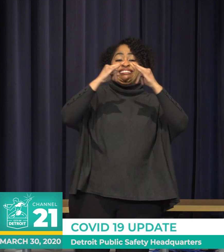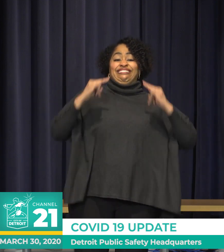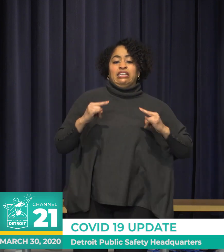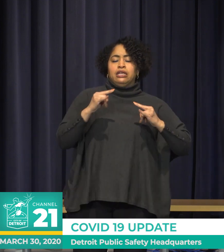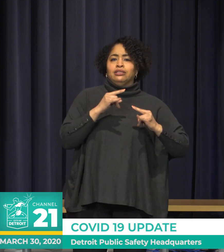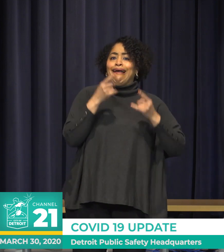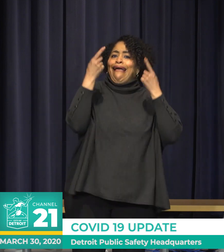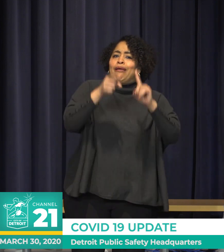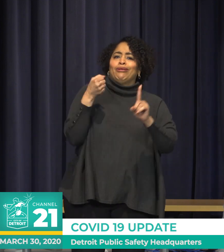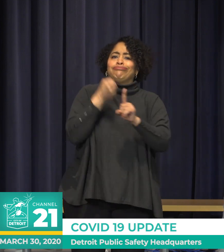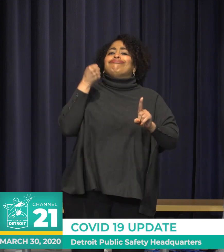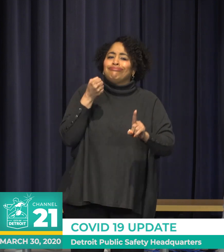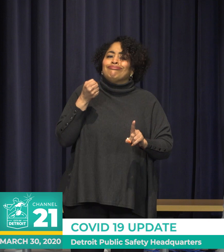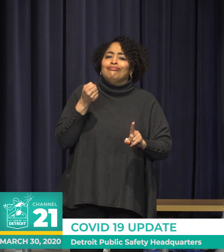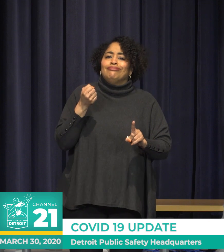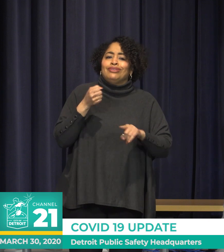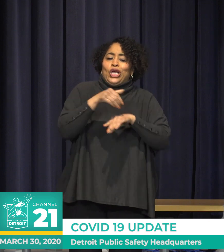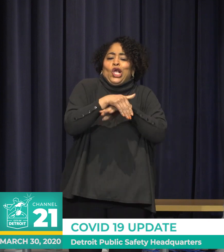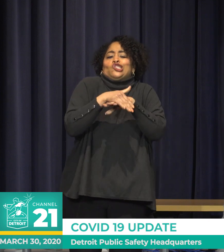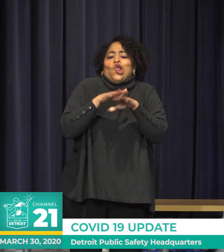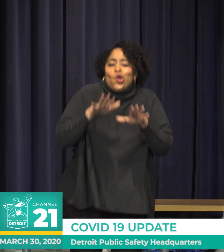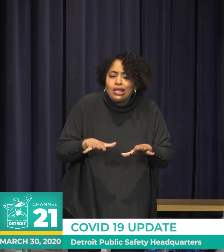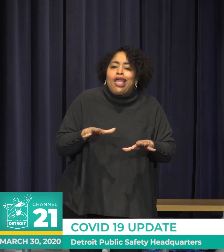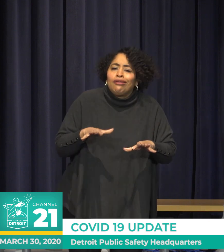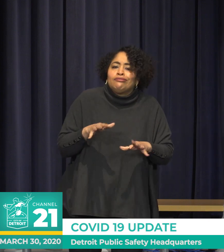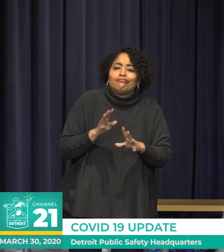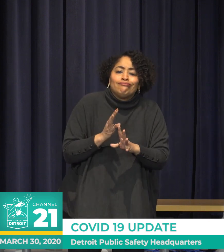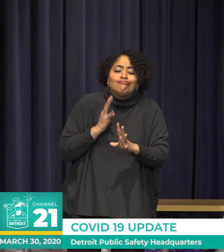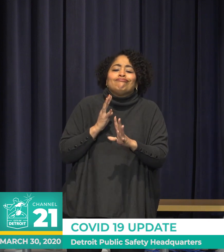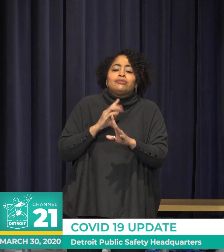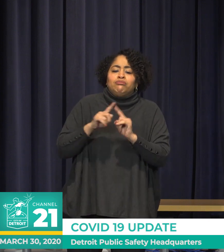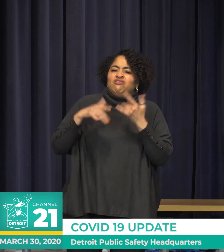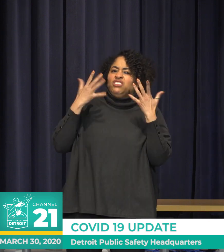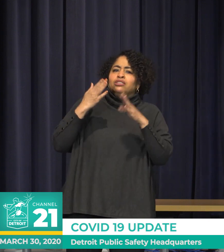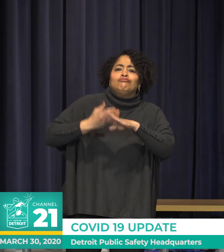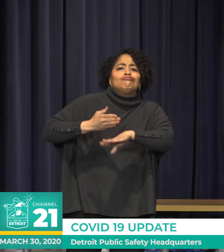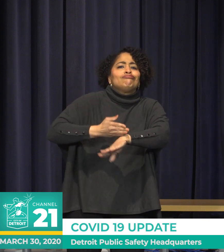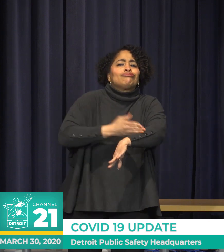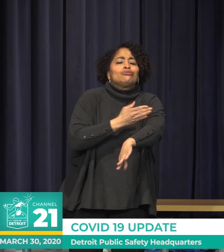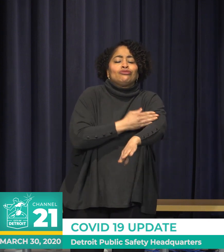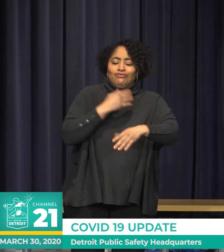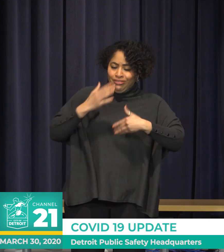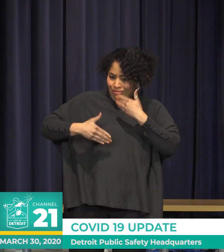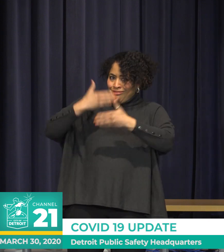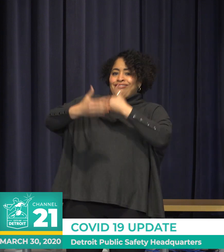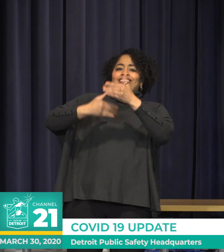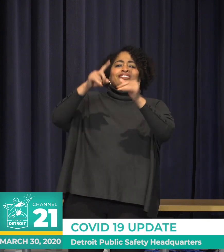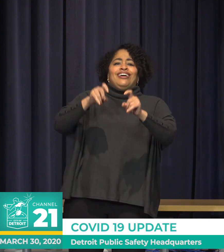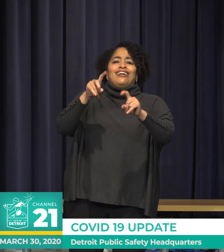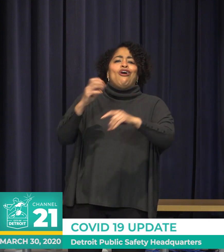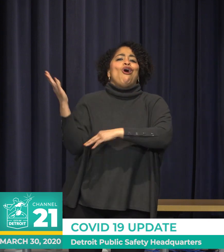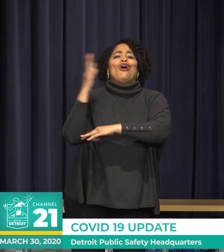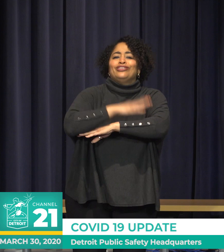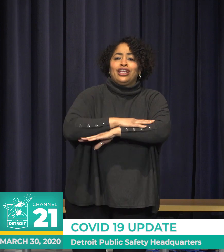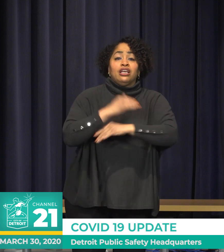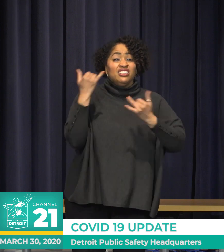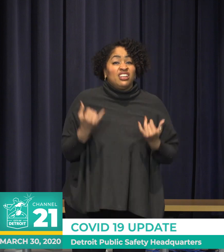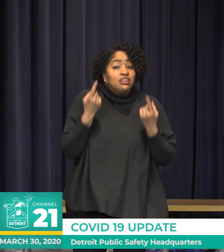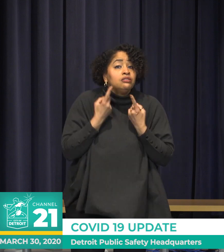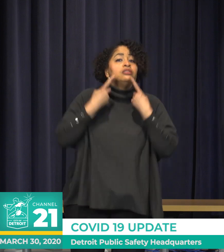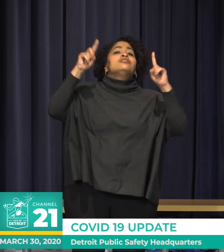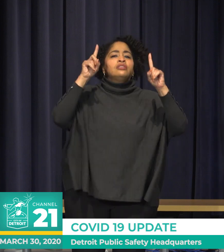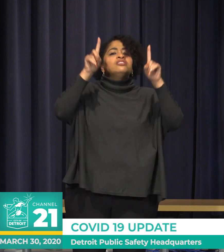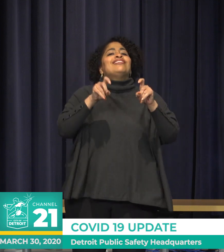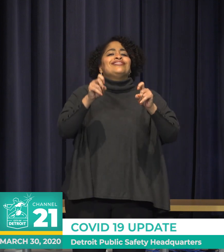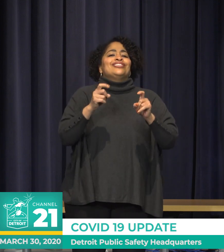and it's been smooth all day long. So testing is finally going the